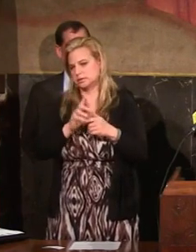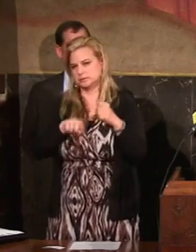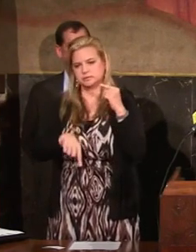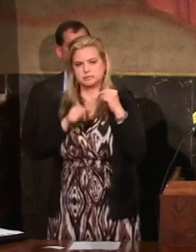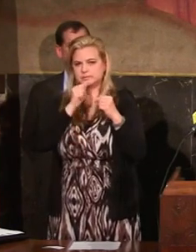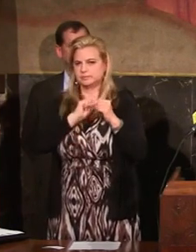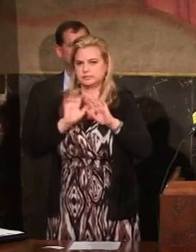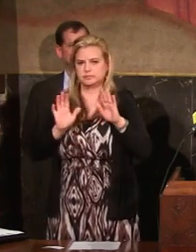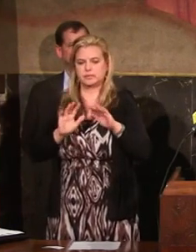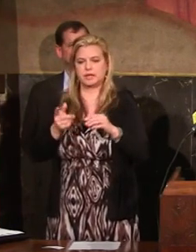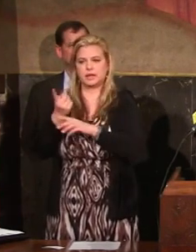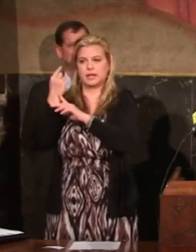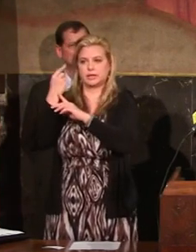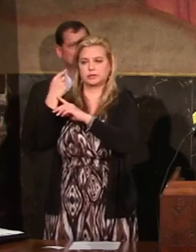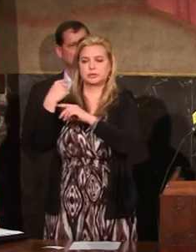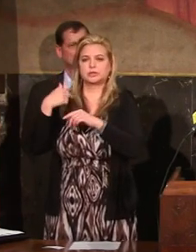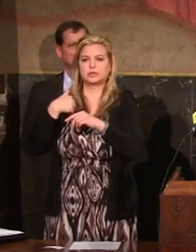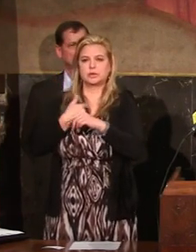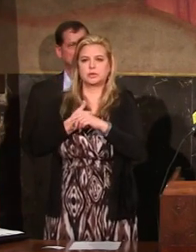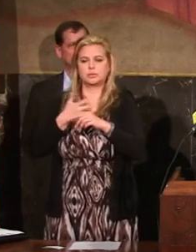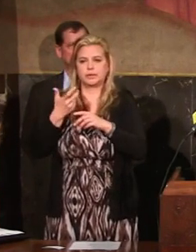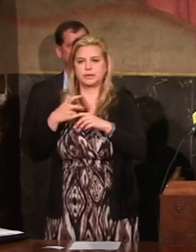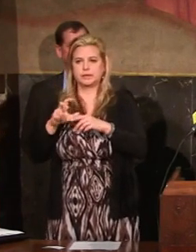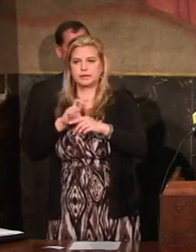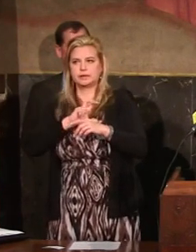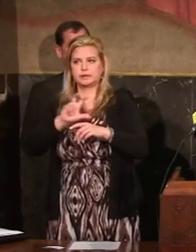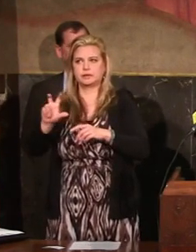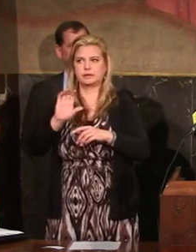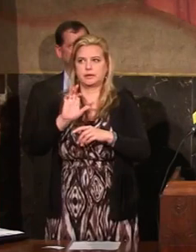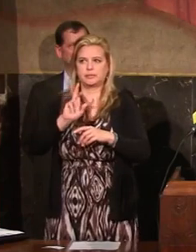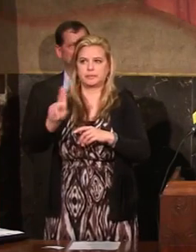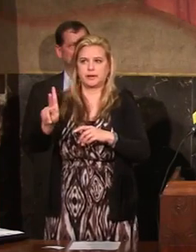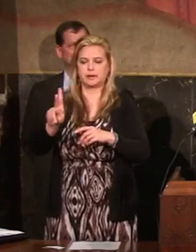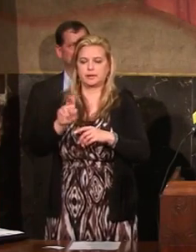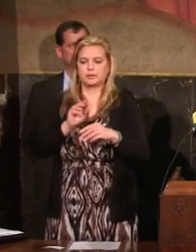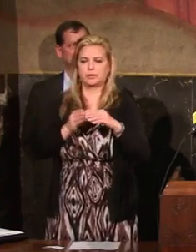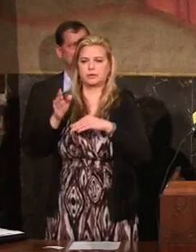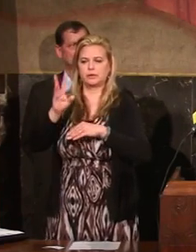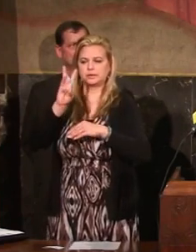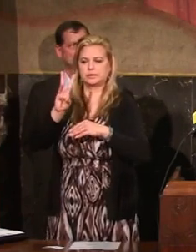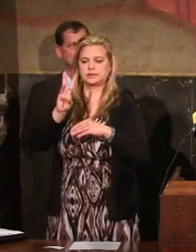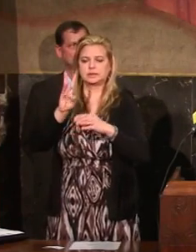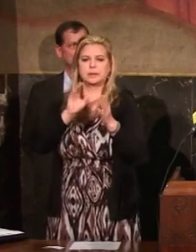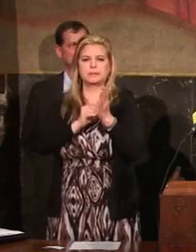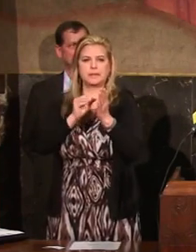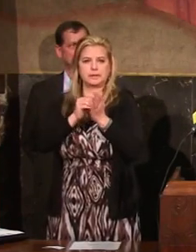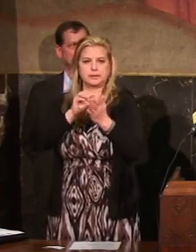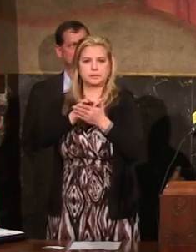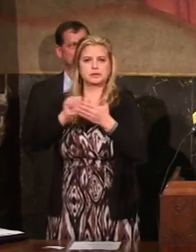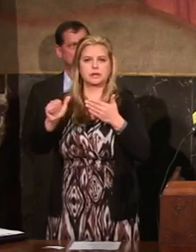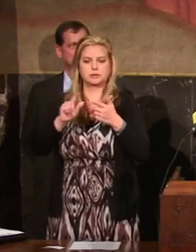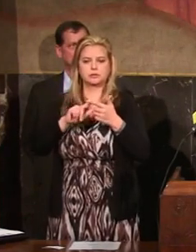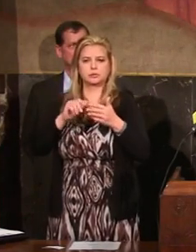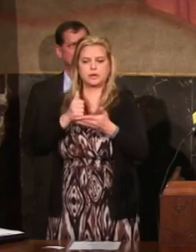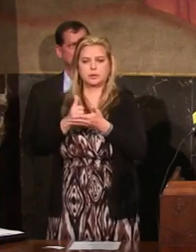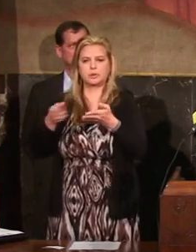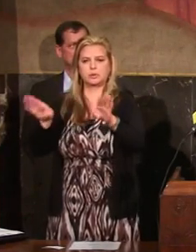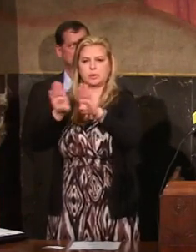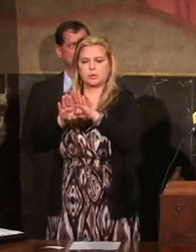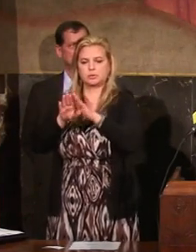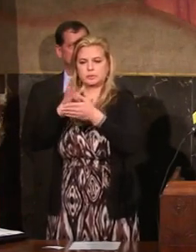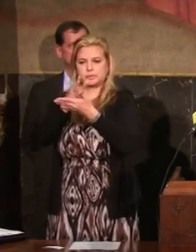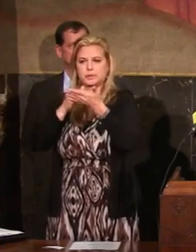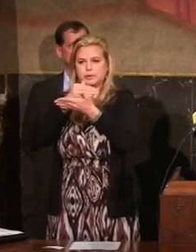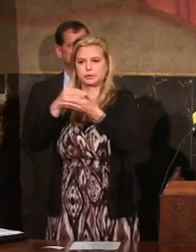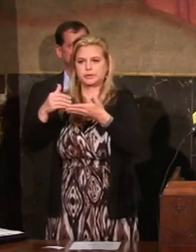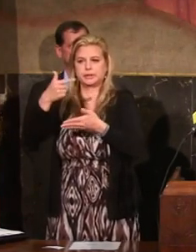year, we gave back to our state over $6 million to help close the budget gap.